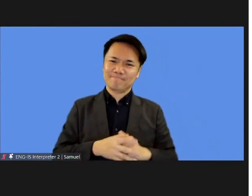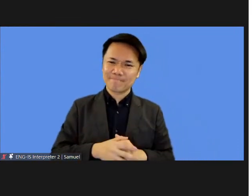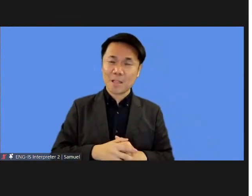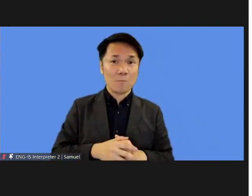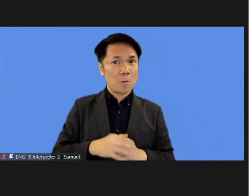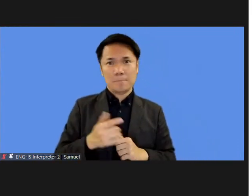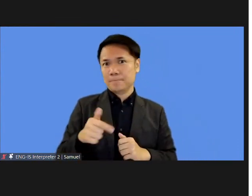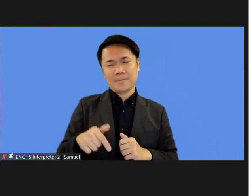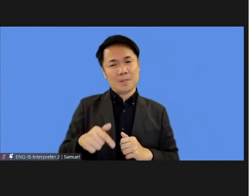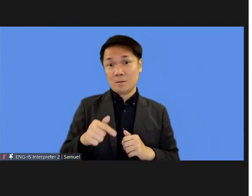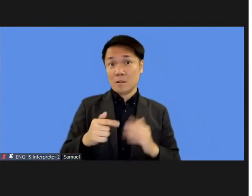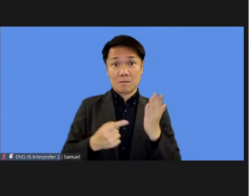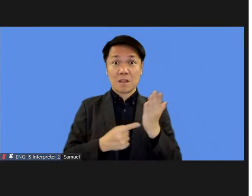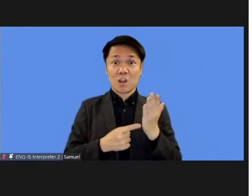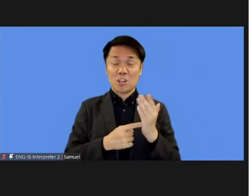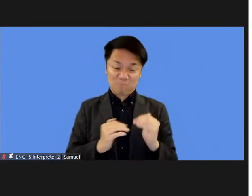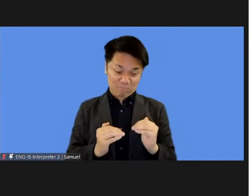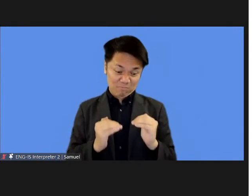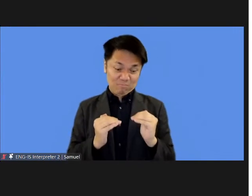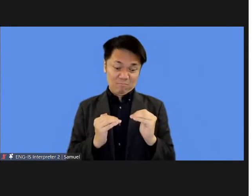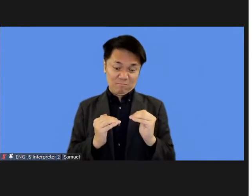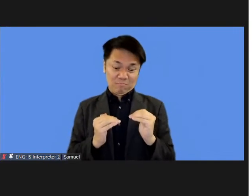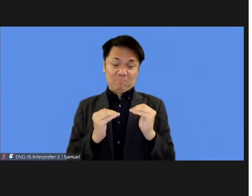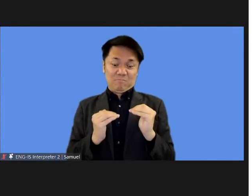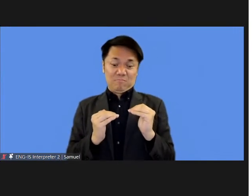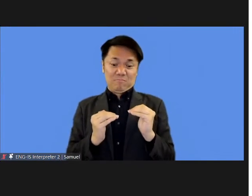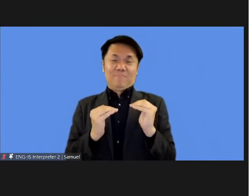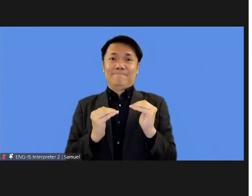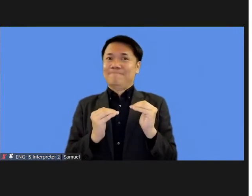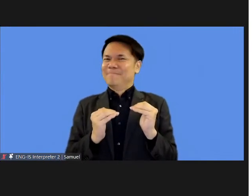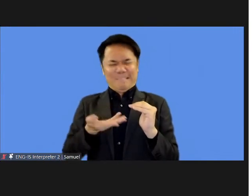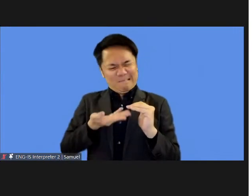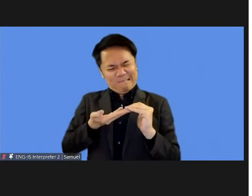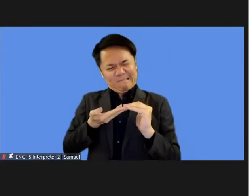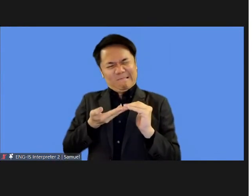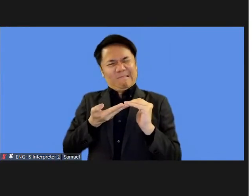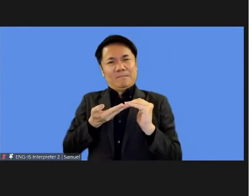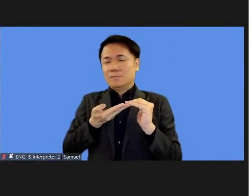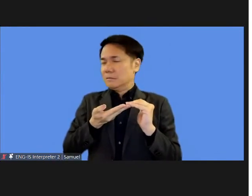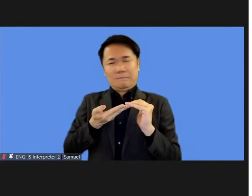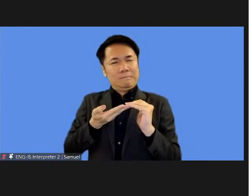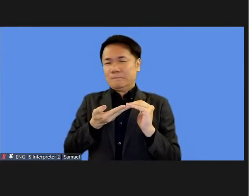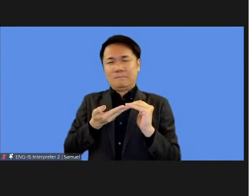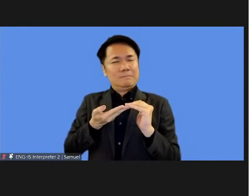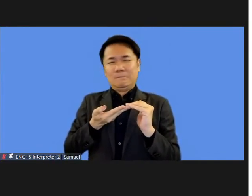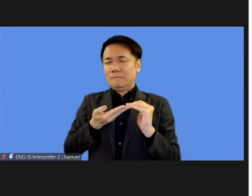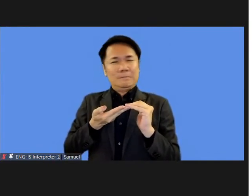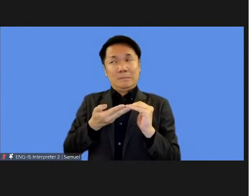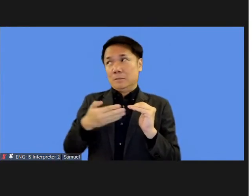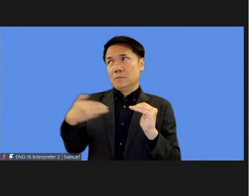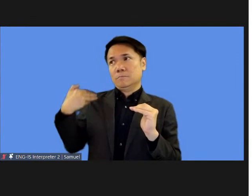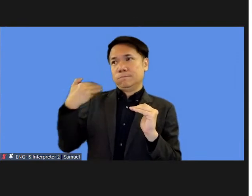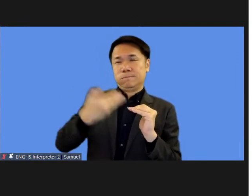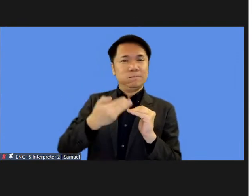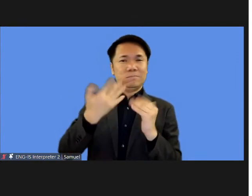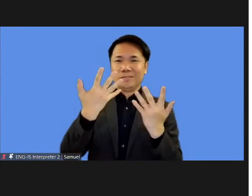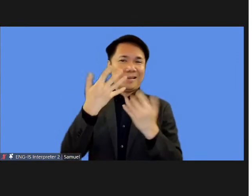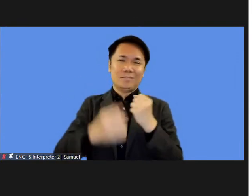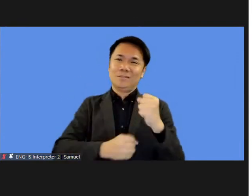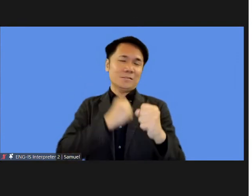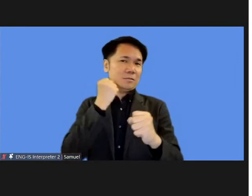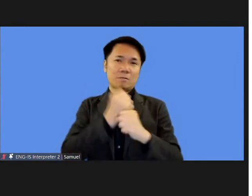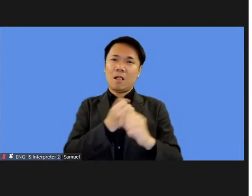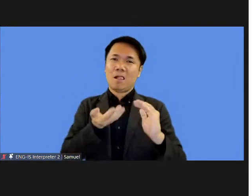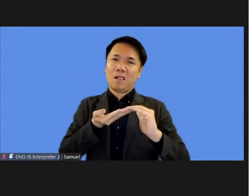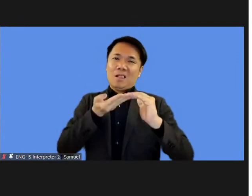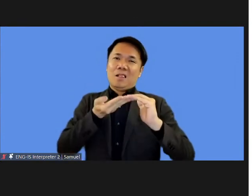and having moved very little over the past 10 years. So in light of these challenges and where Africa is not heading